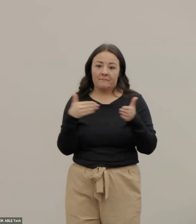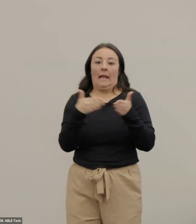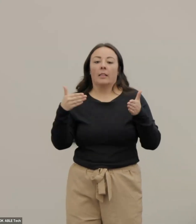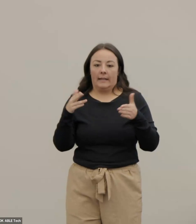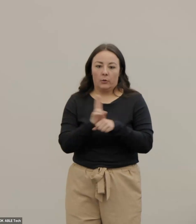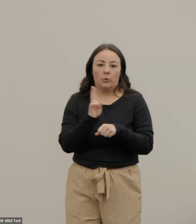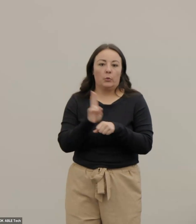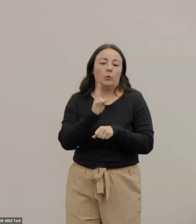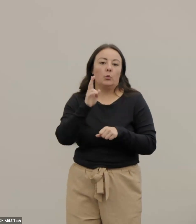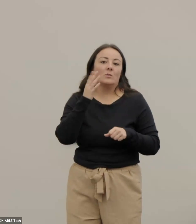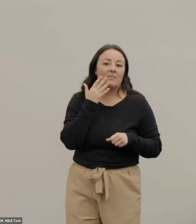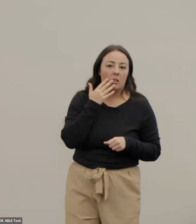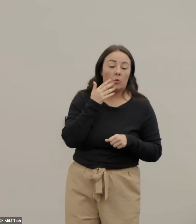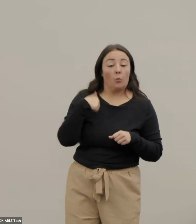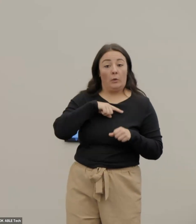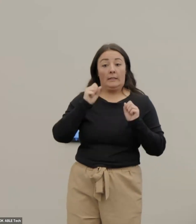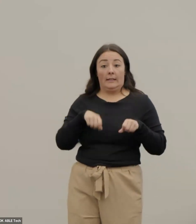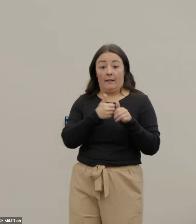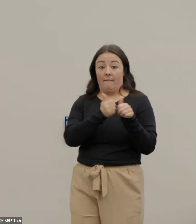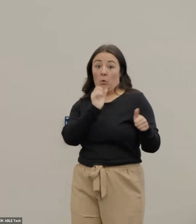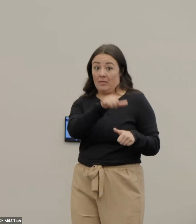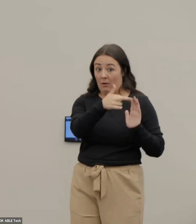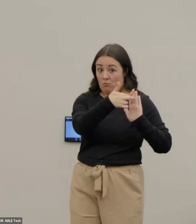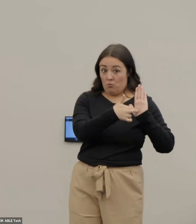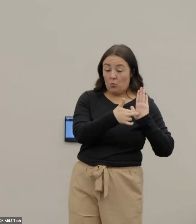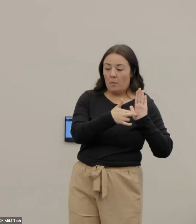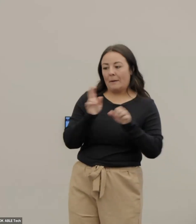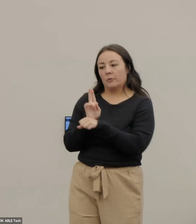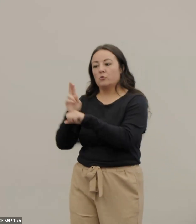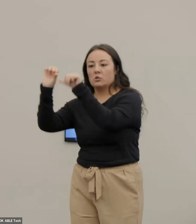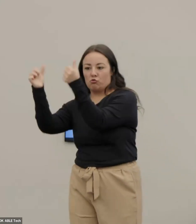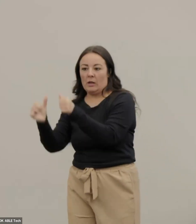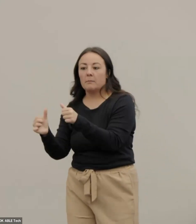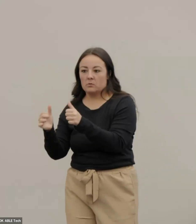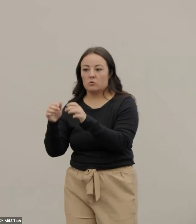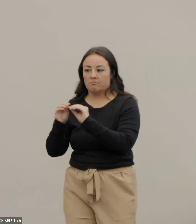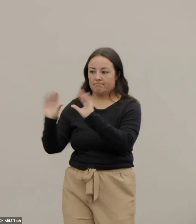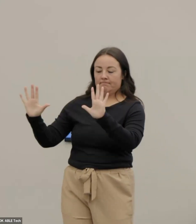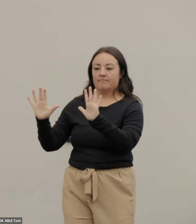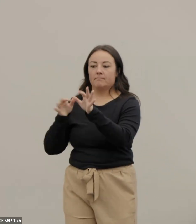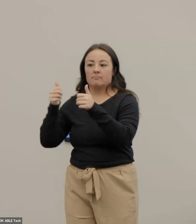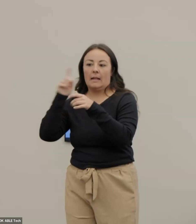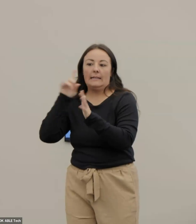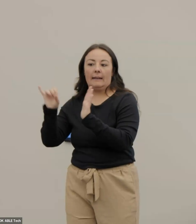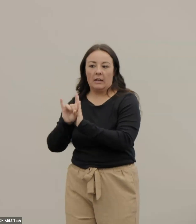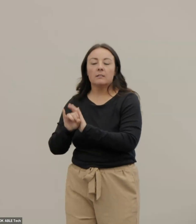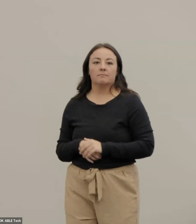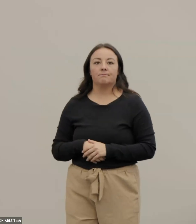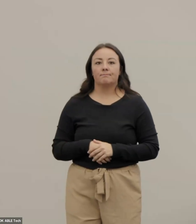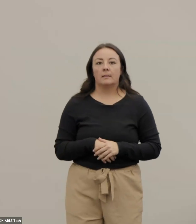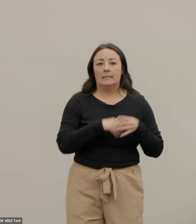So we can avoid that by using shapes instead of color alone. Awesome. Tables are another